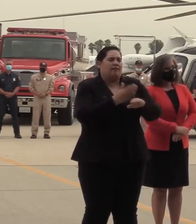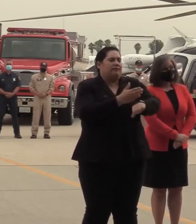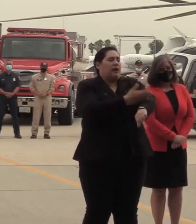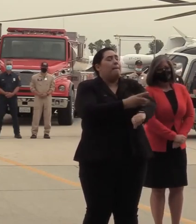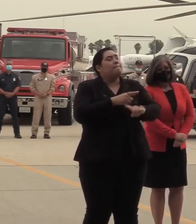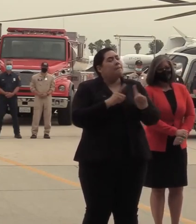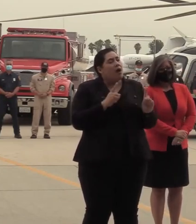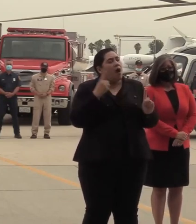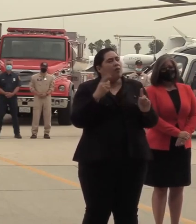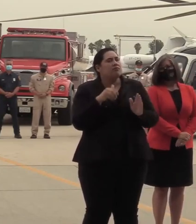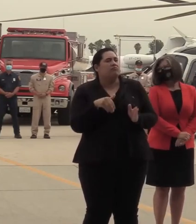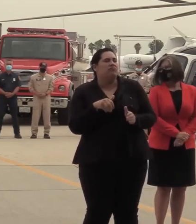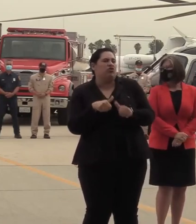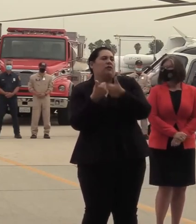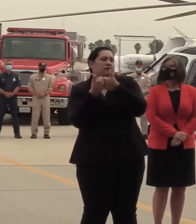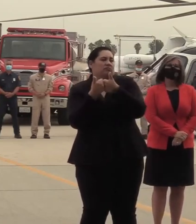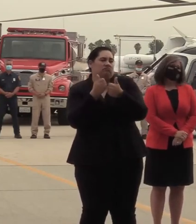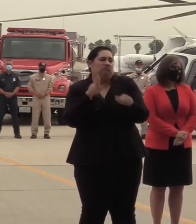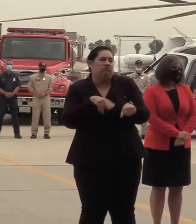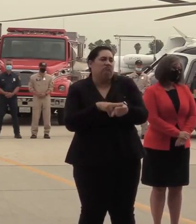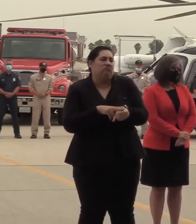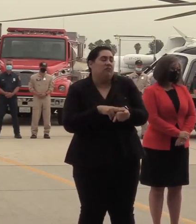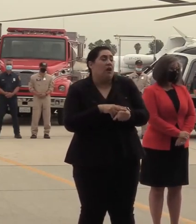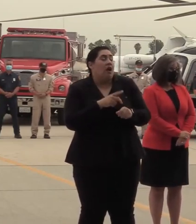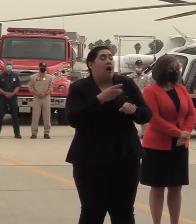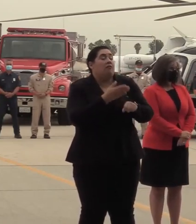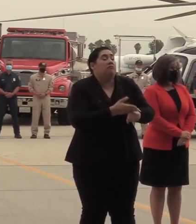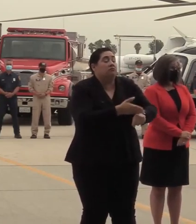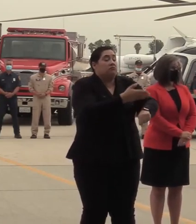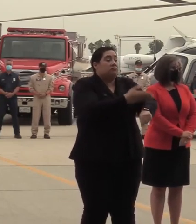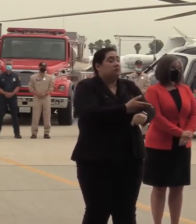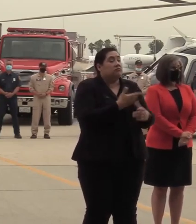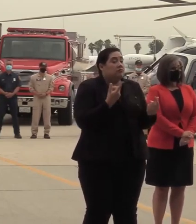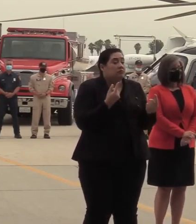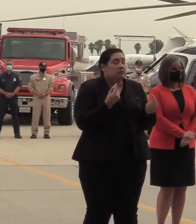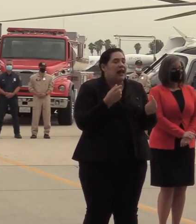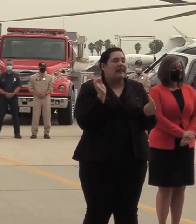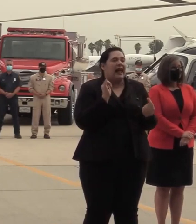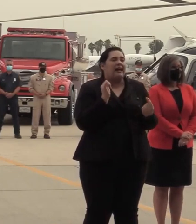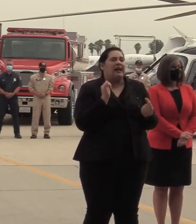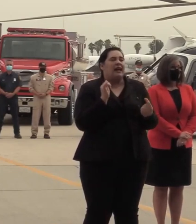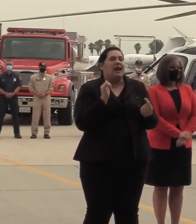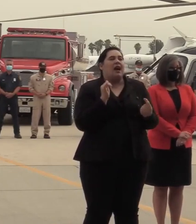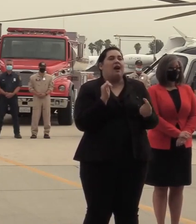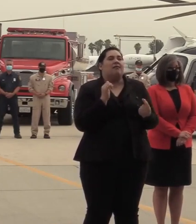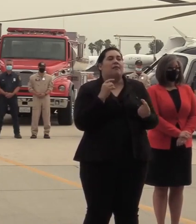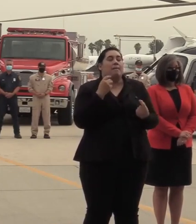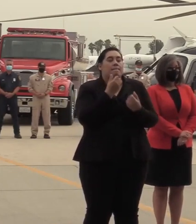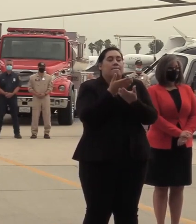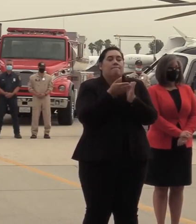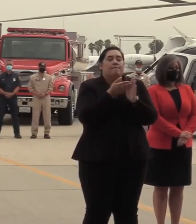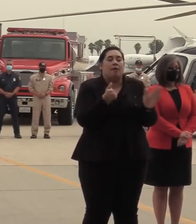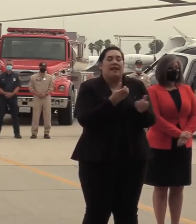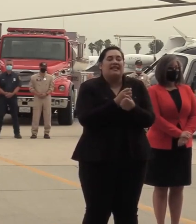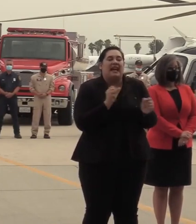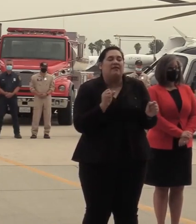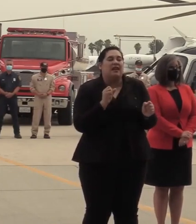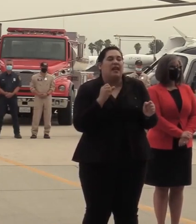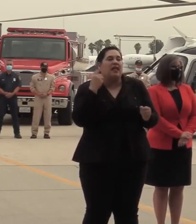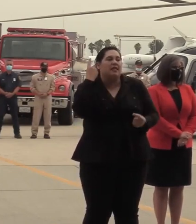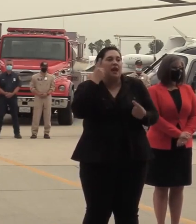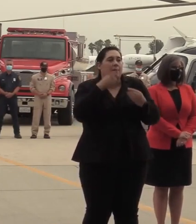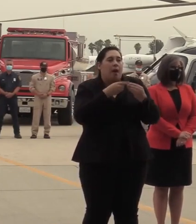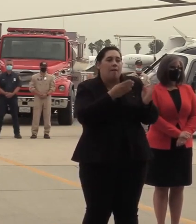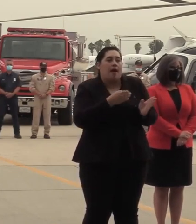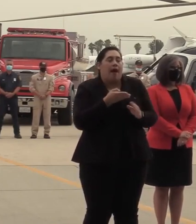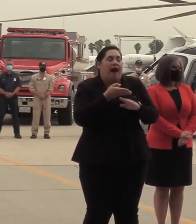challenges that are before us. The strides it has made is going from kind of an afterthought in public safety to being a co-equal with our